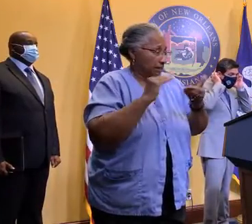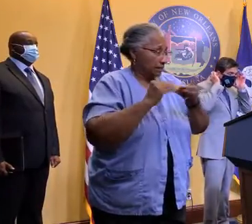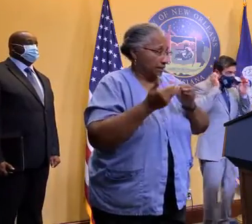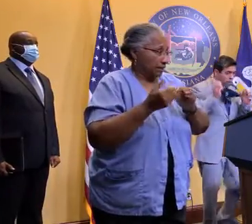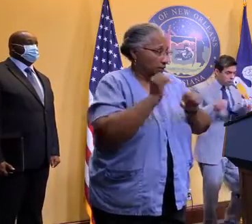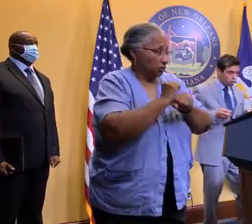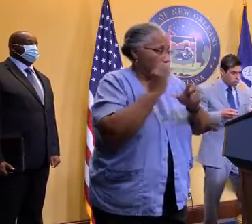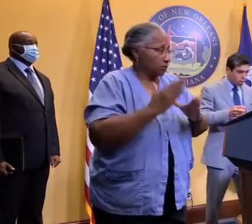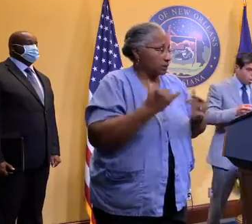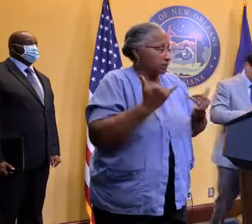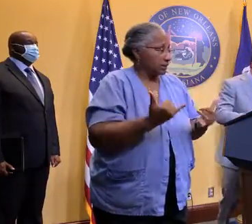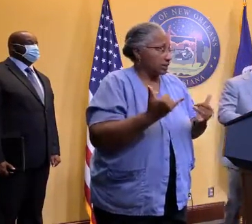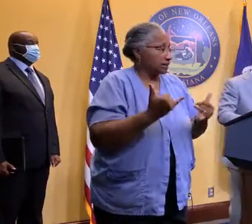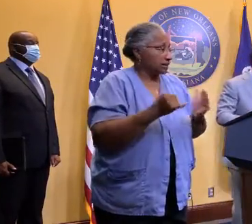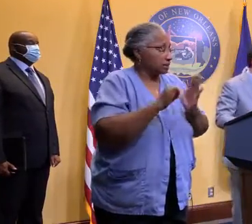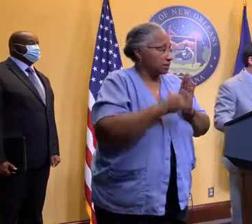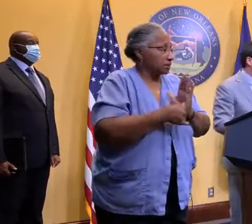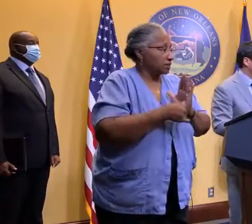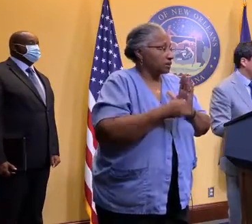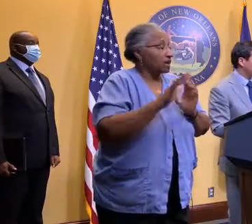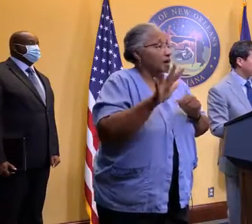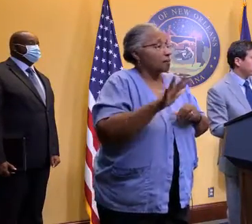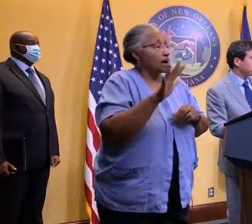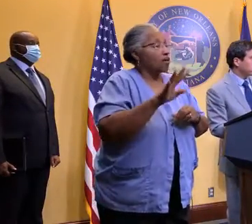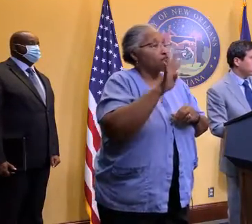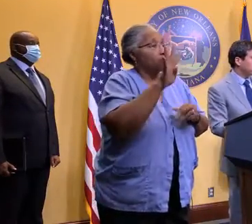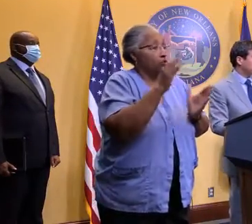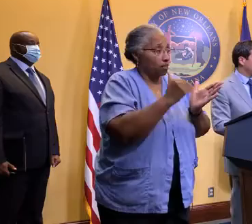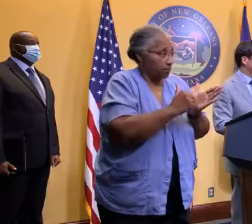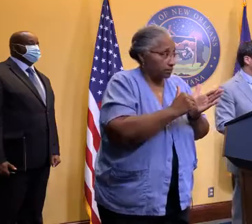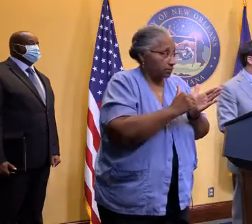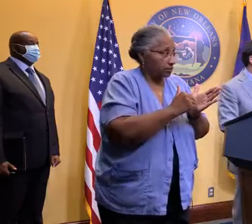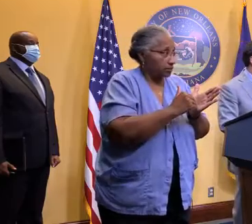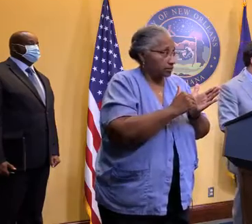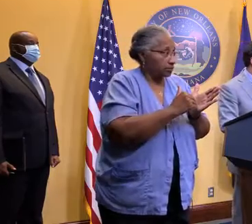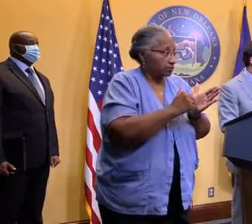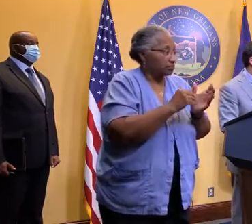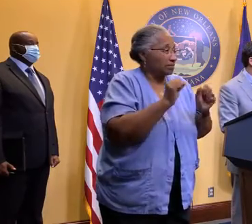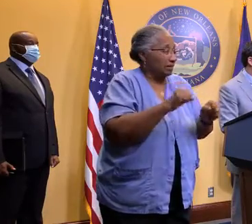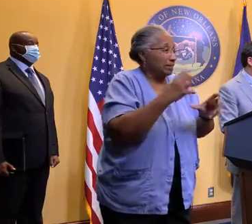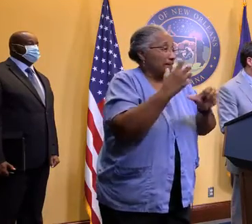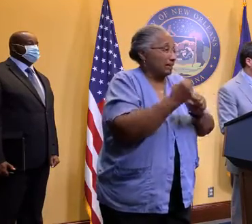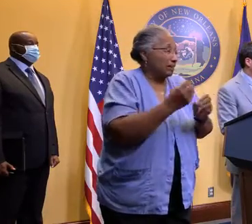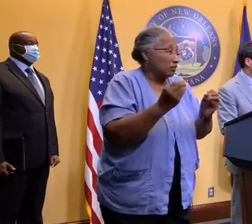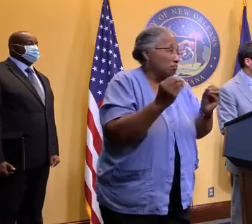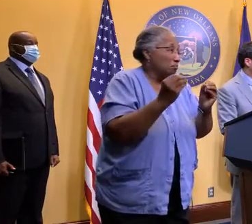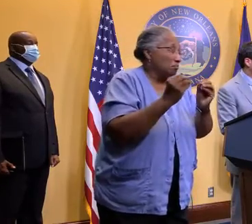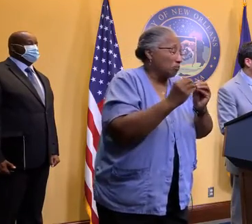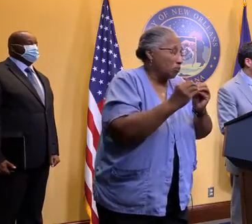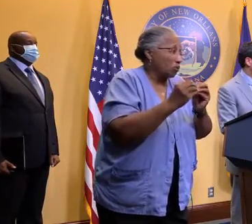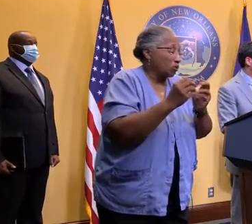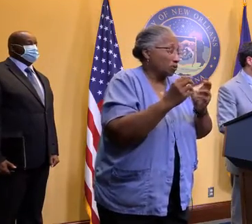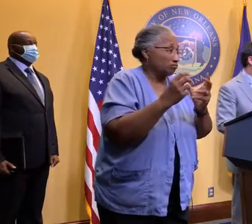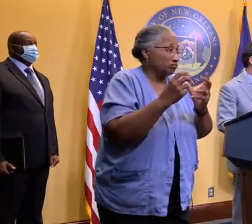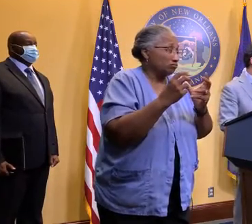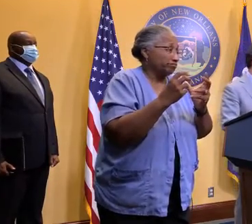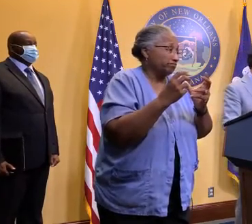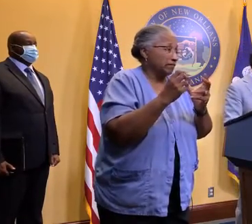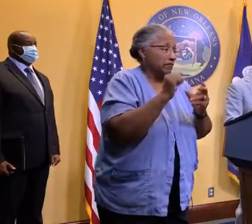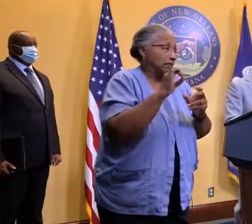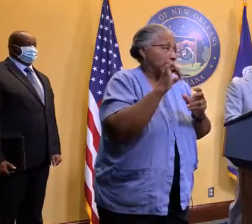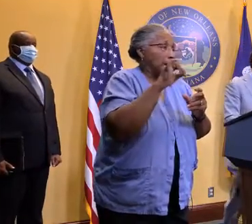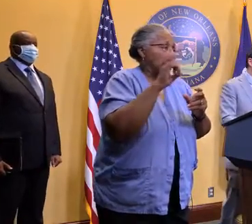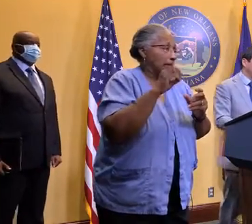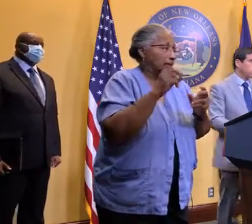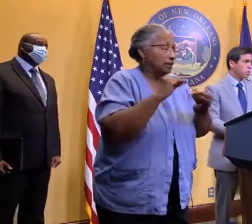going to impact? It's approximately 4,000, but I could probably get a more granular number for you. Fox